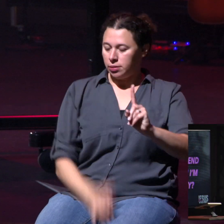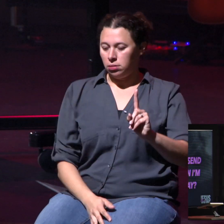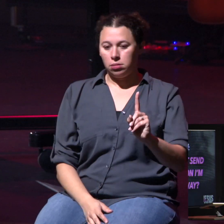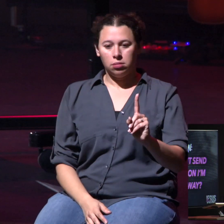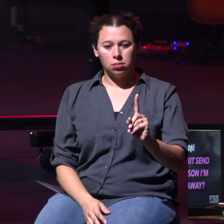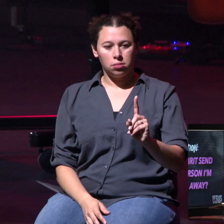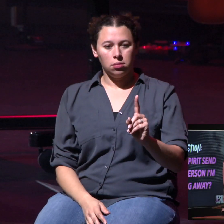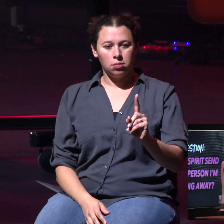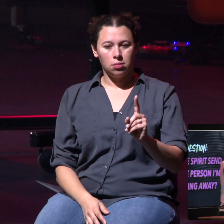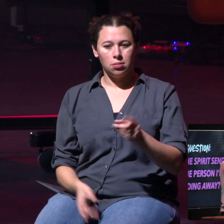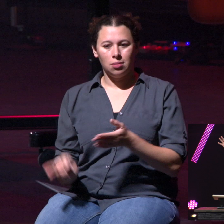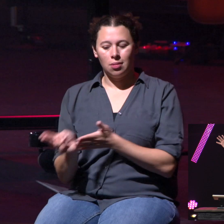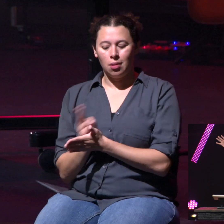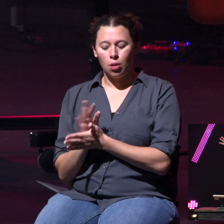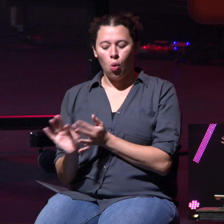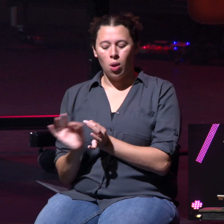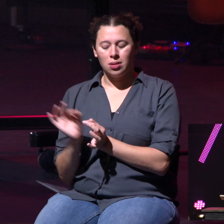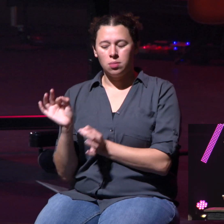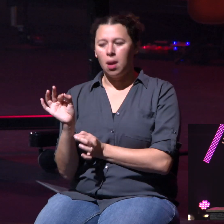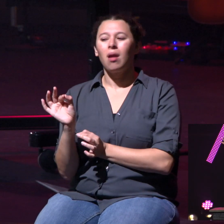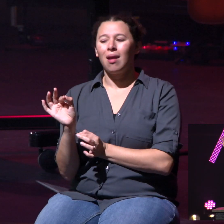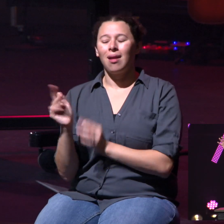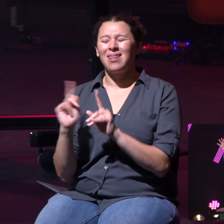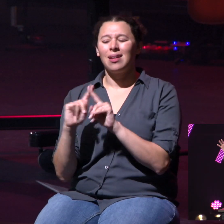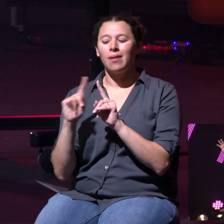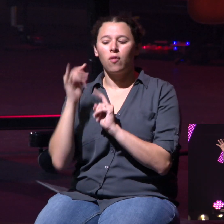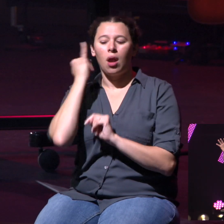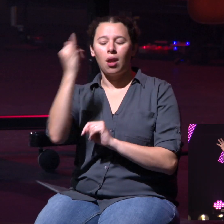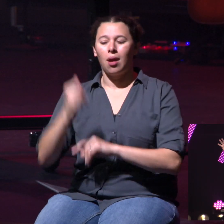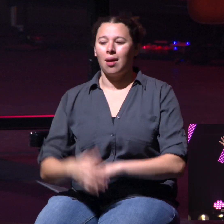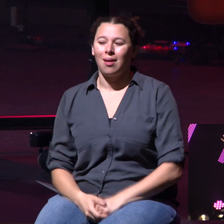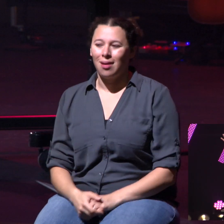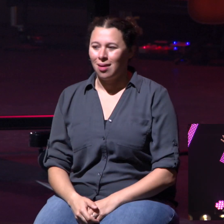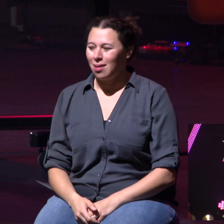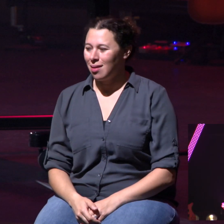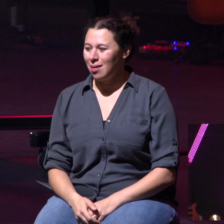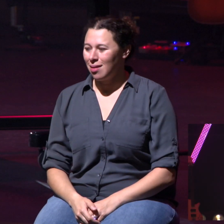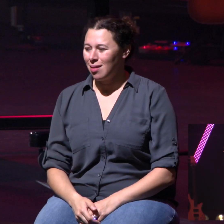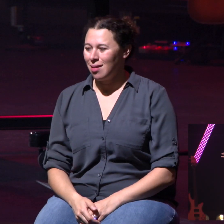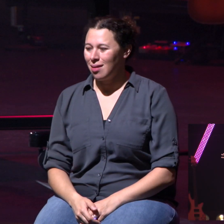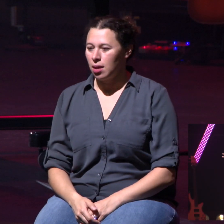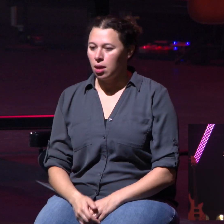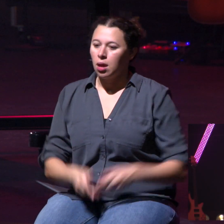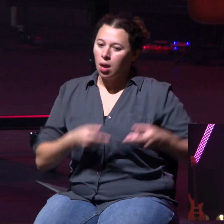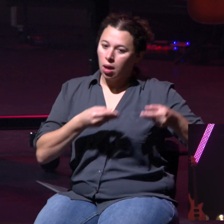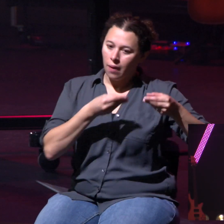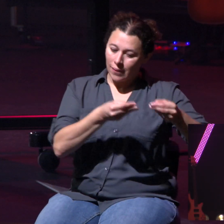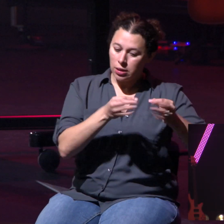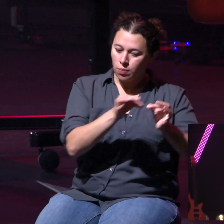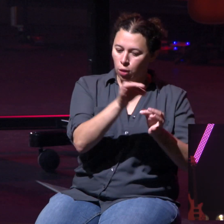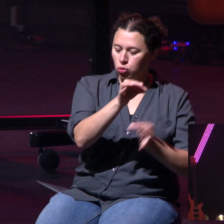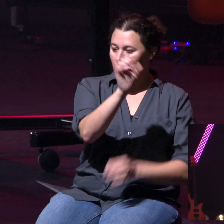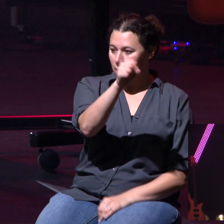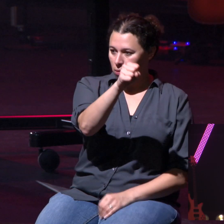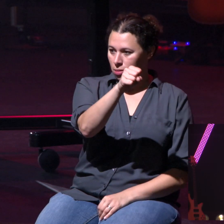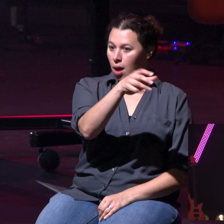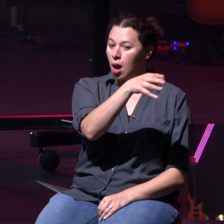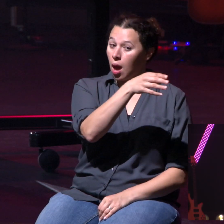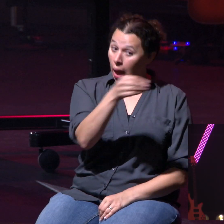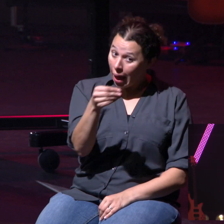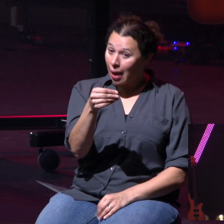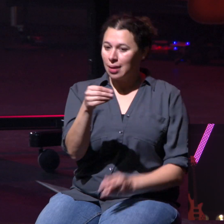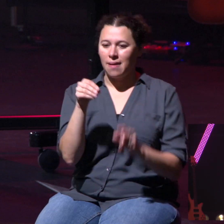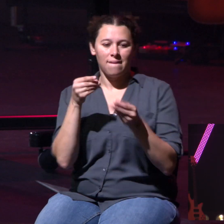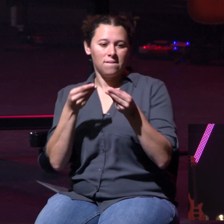I think the Holy Spirit may have had something else in mind that day. To feed them spiritually as well as to